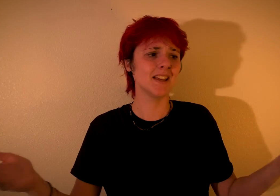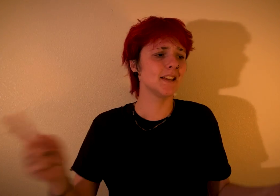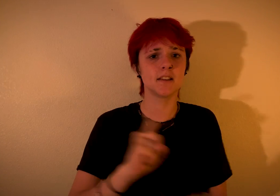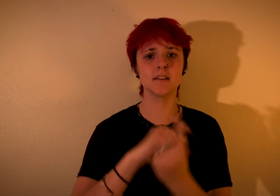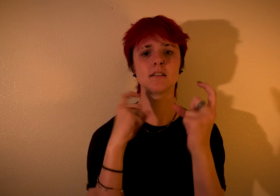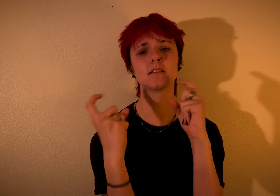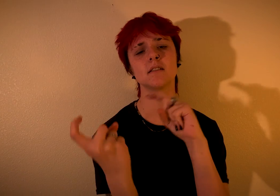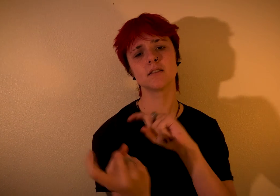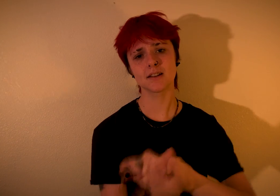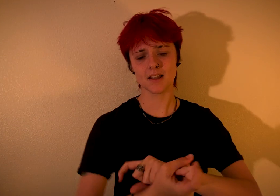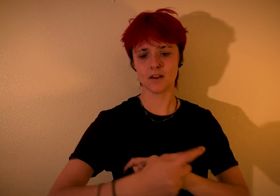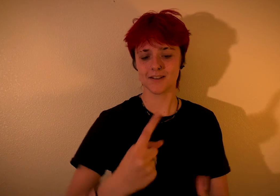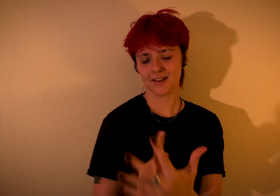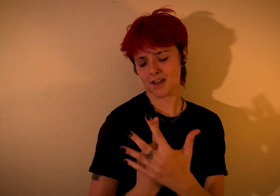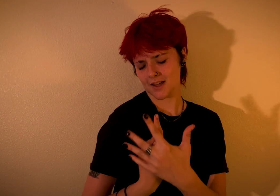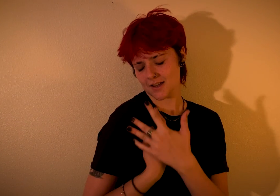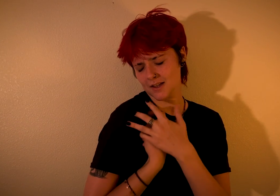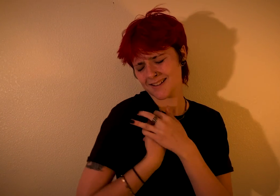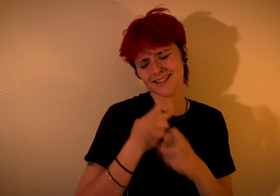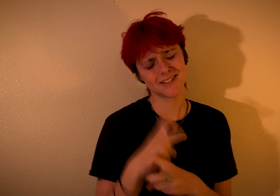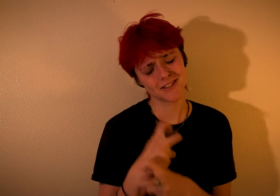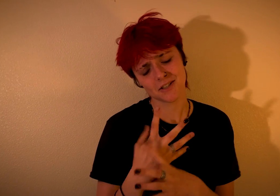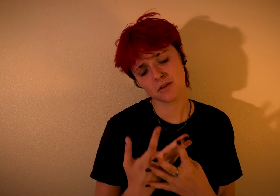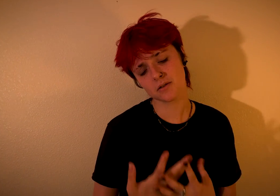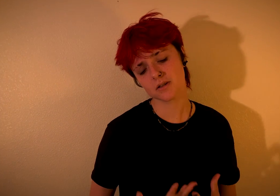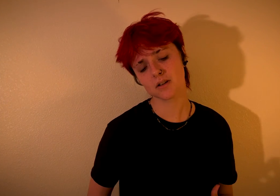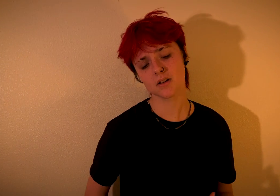Everything is different now. It's hard to hold on to.